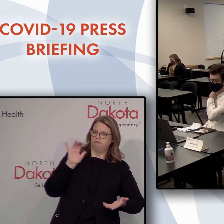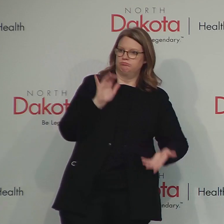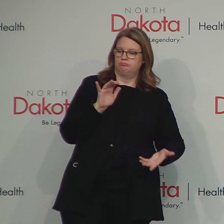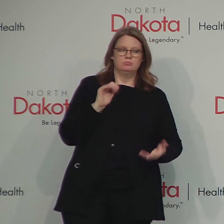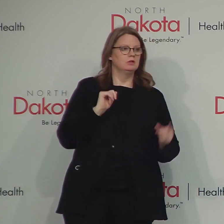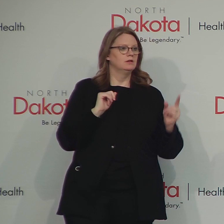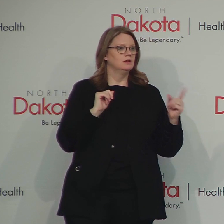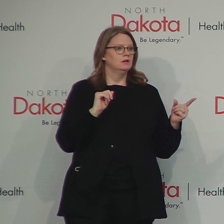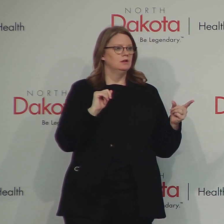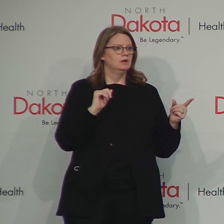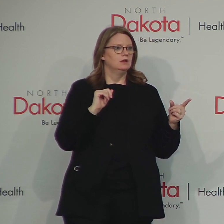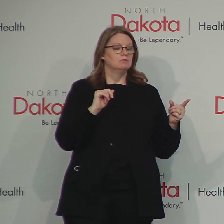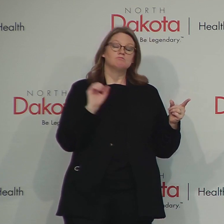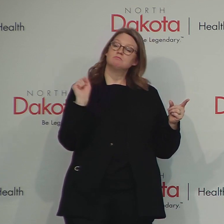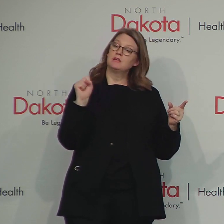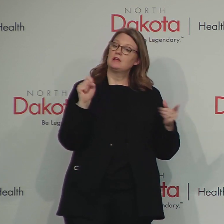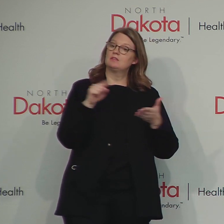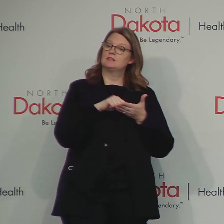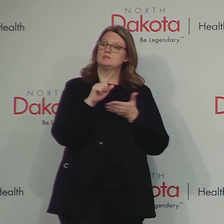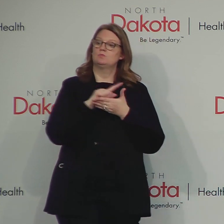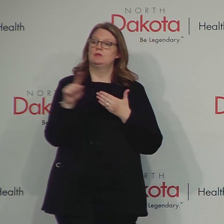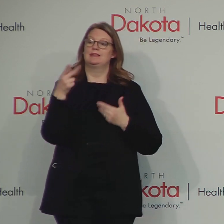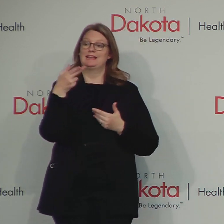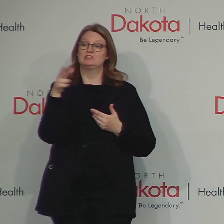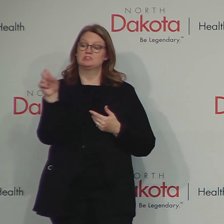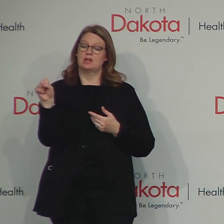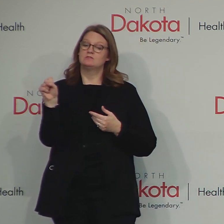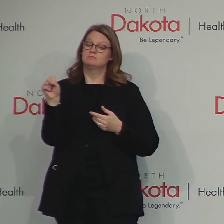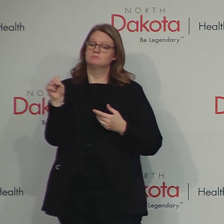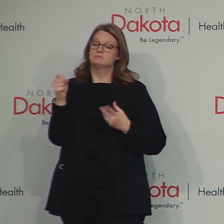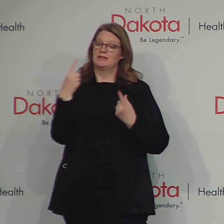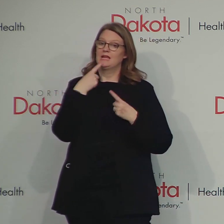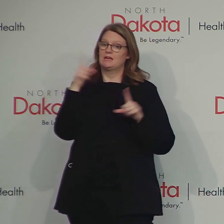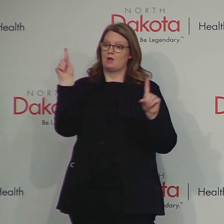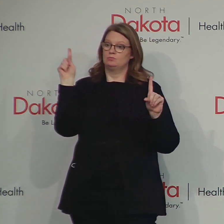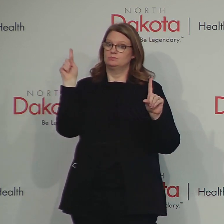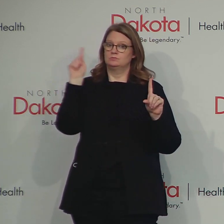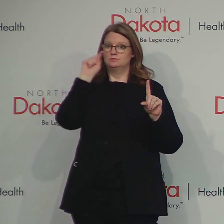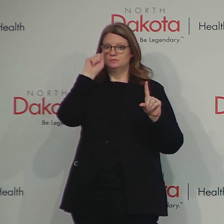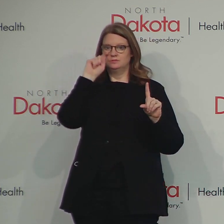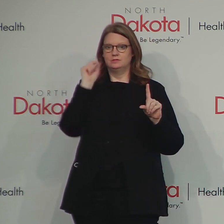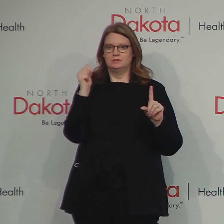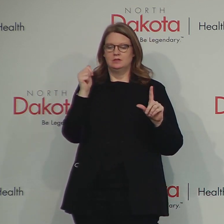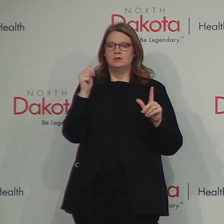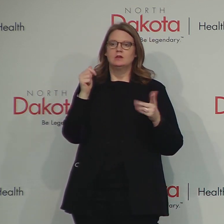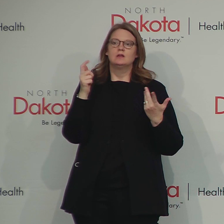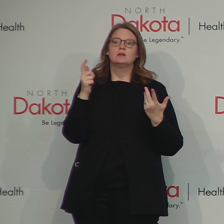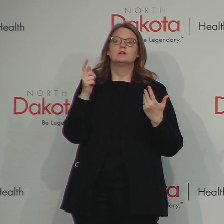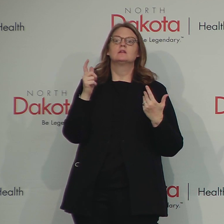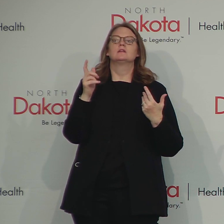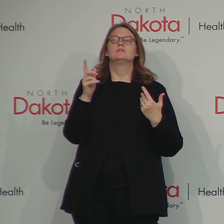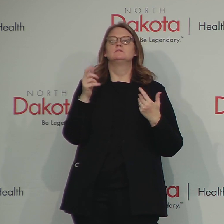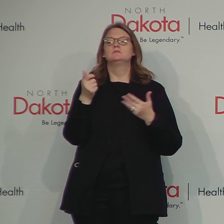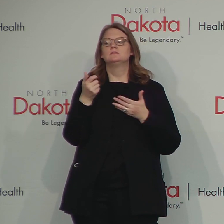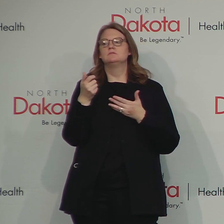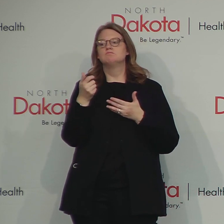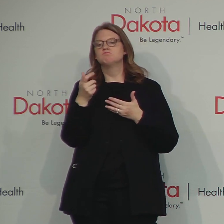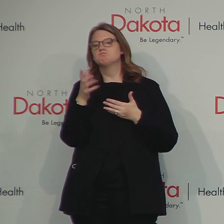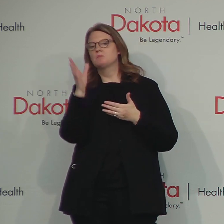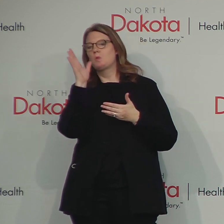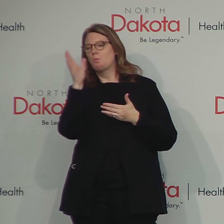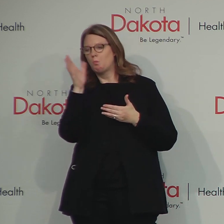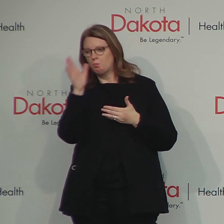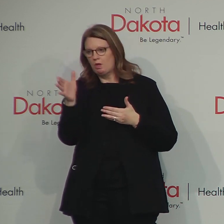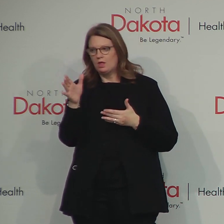allocations. Yeah, this week, Health and Human Services did state that in a couple weeks, they would start allocating to